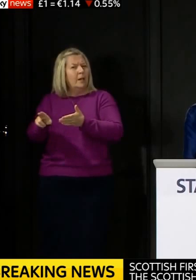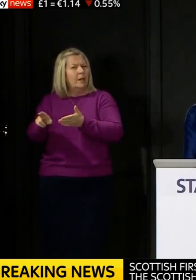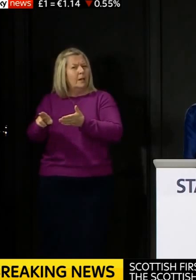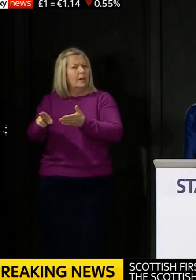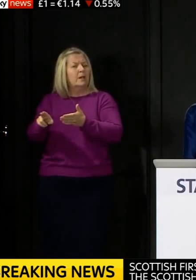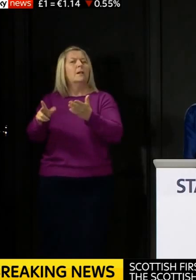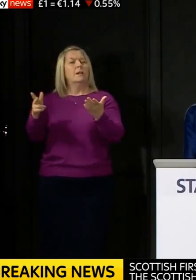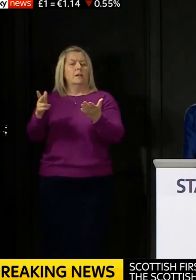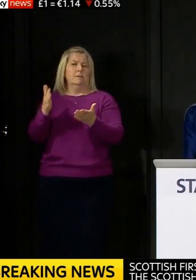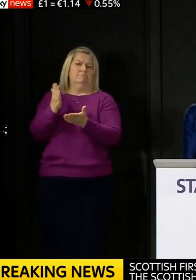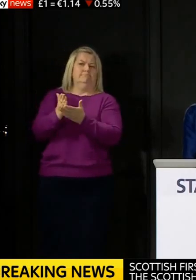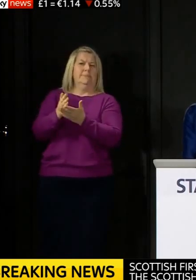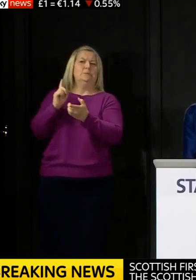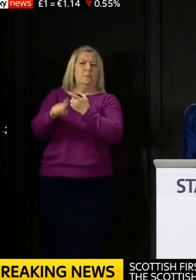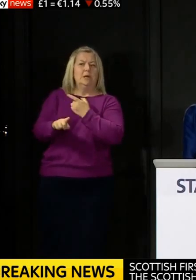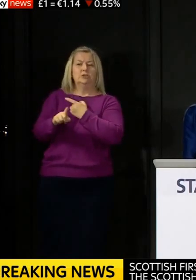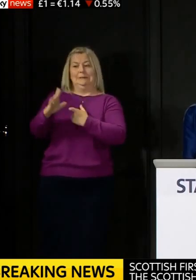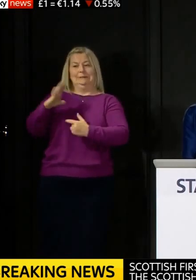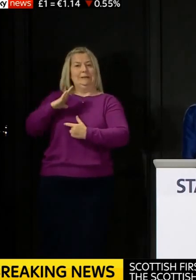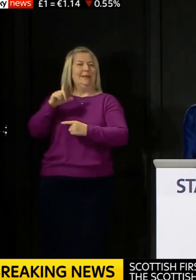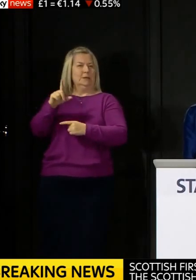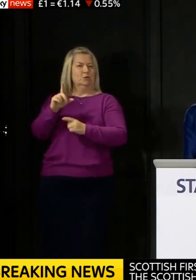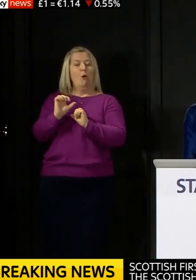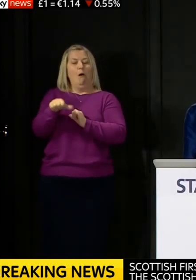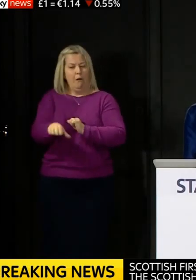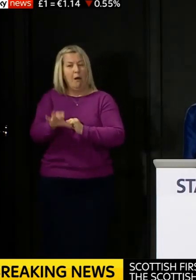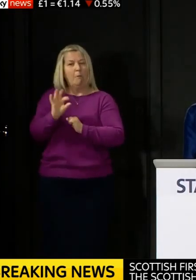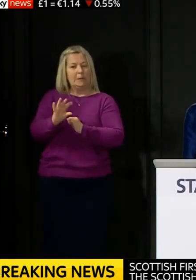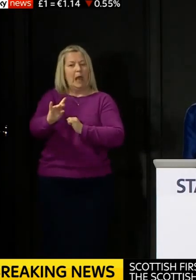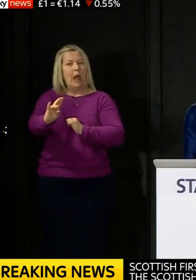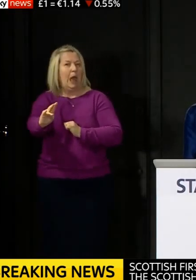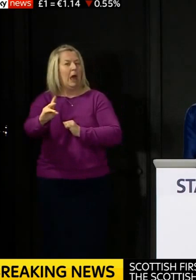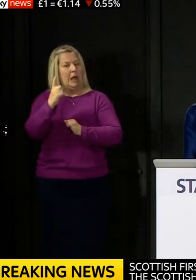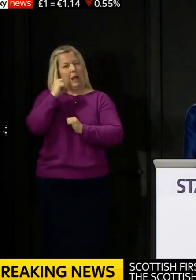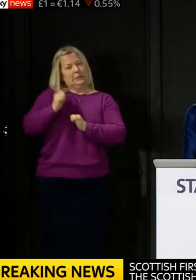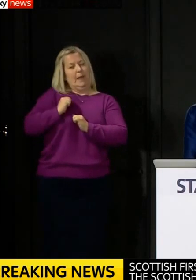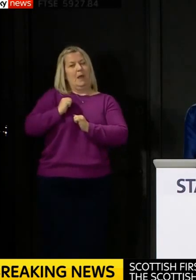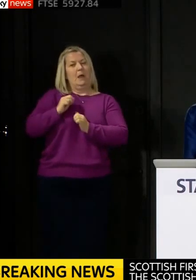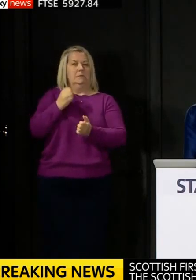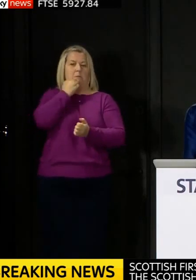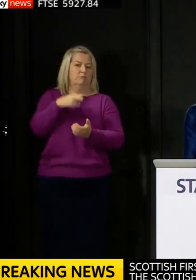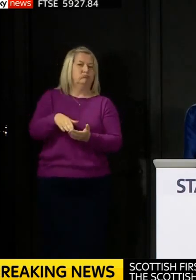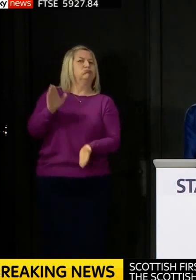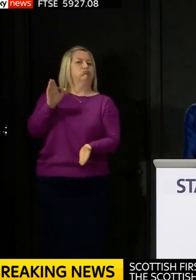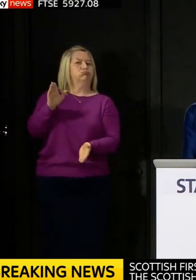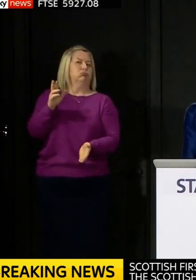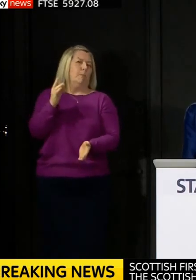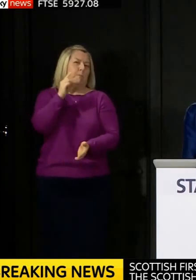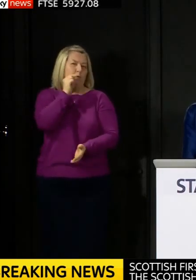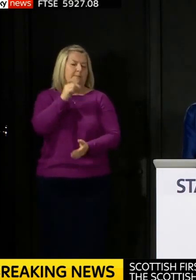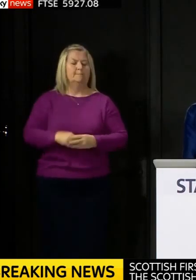be particularly low following a Sunday. So this should be taken into account when considering today's